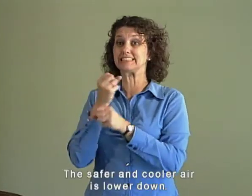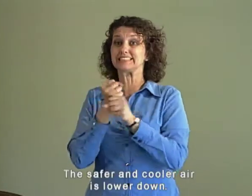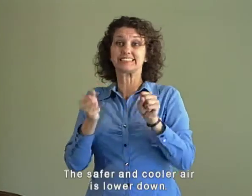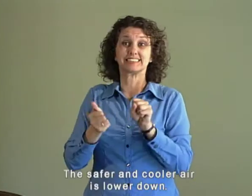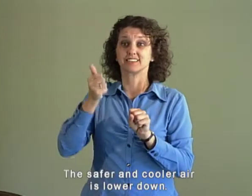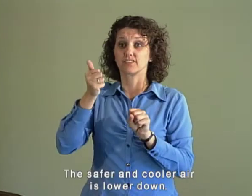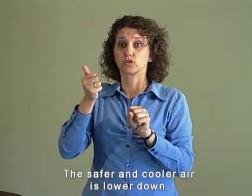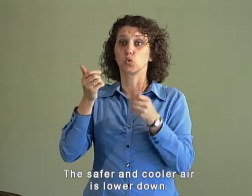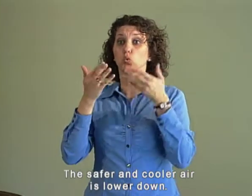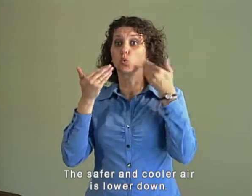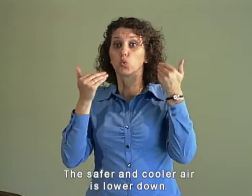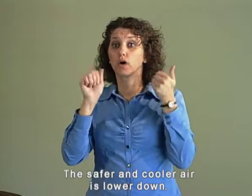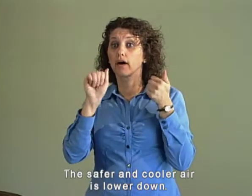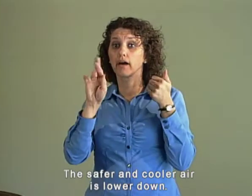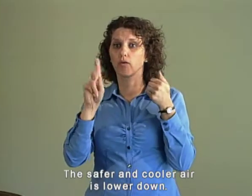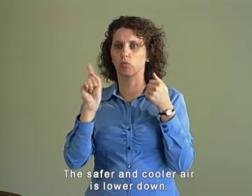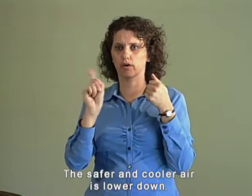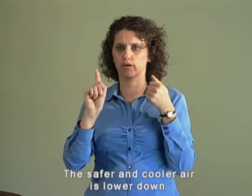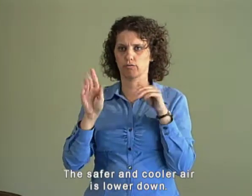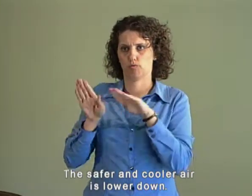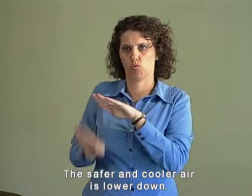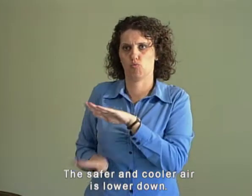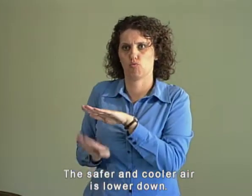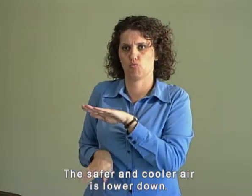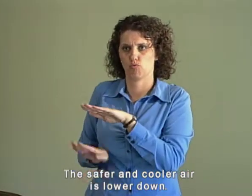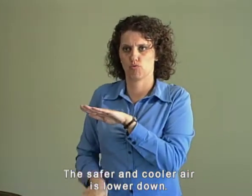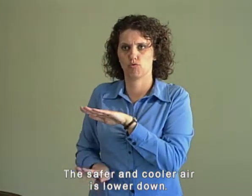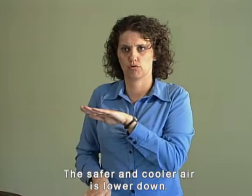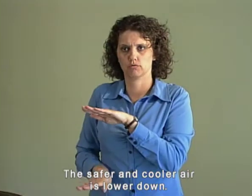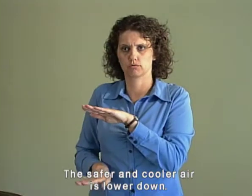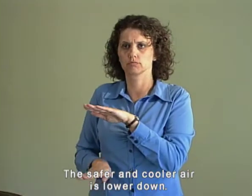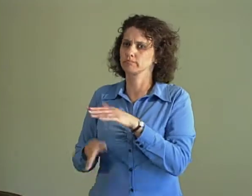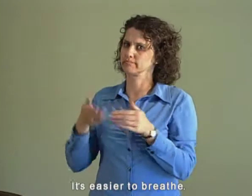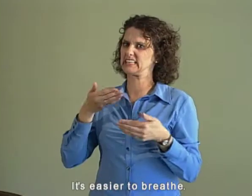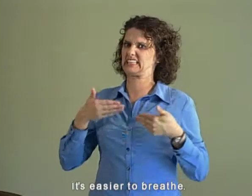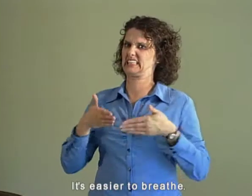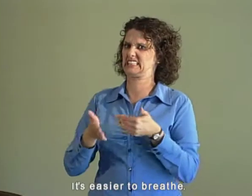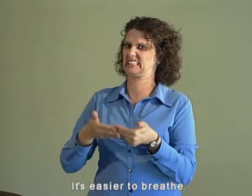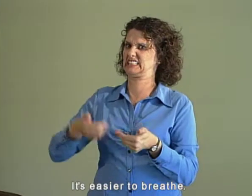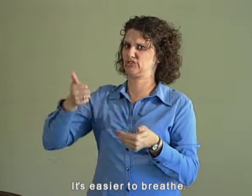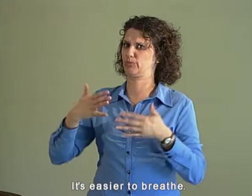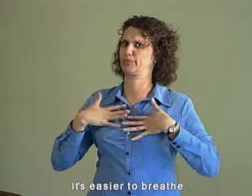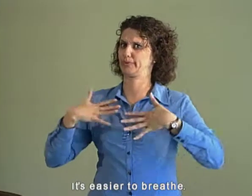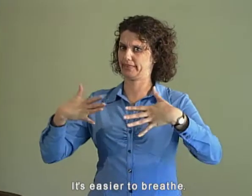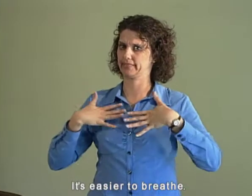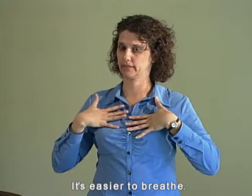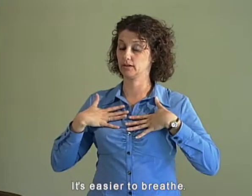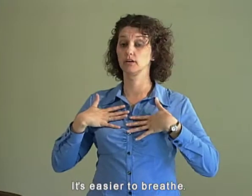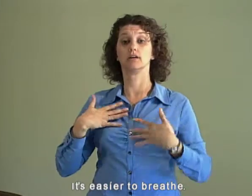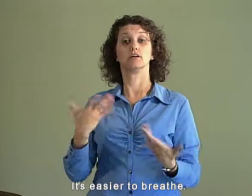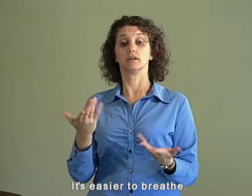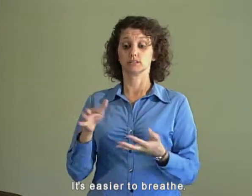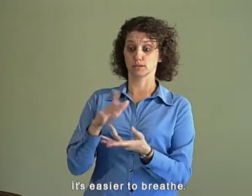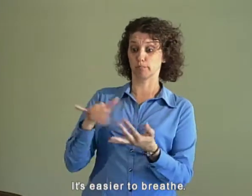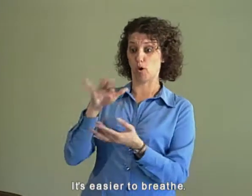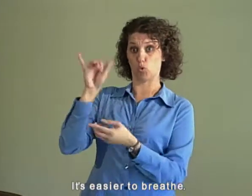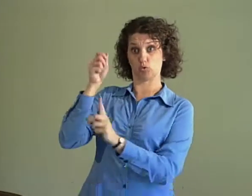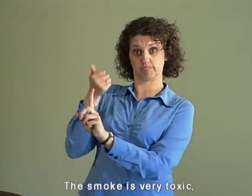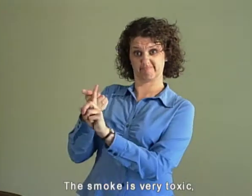The safer and cooler air is lower down. It's easier to breathe. The